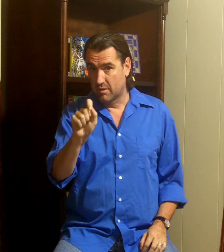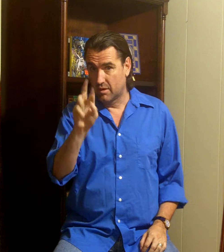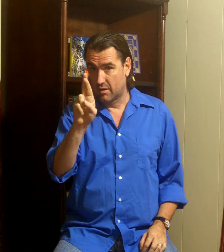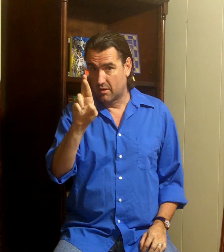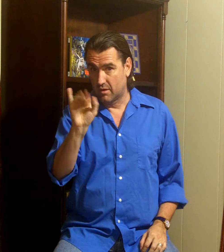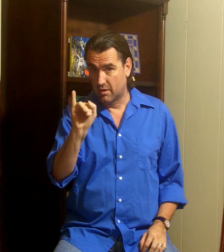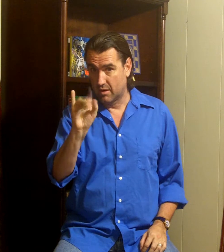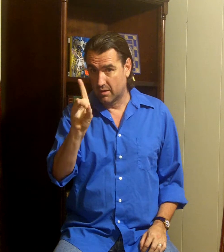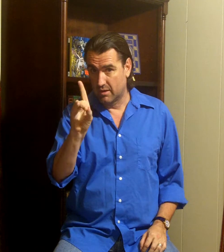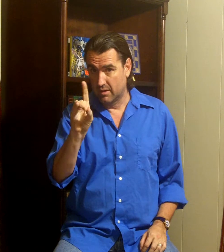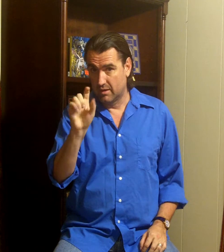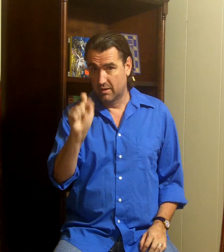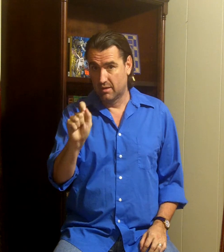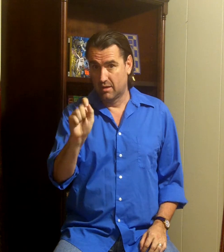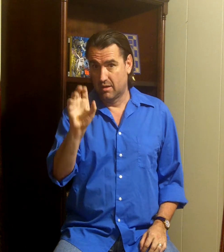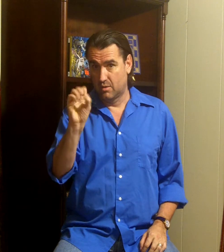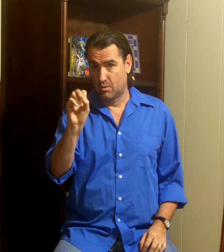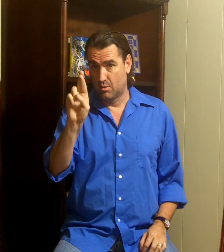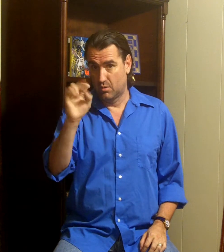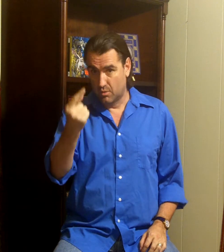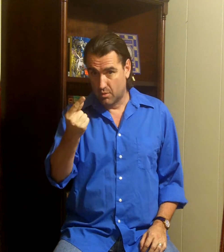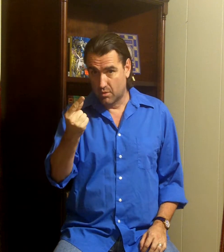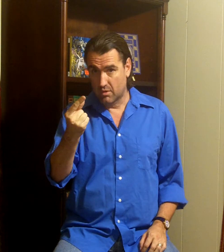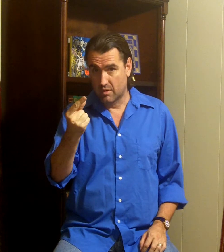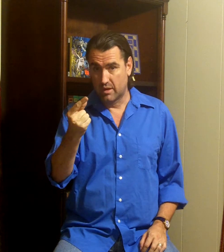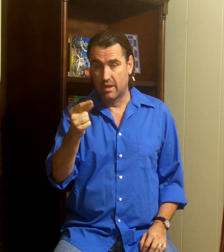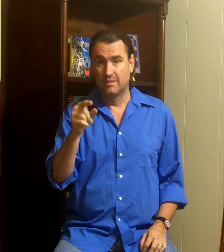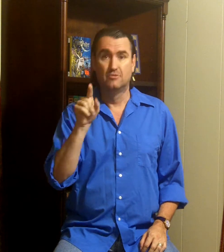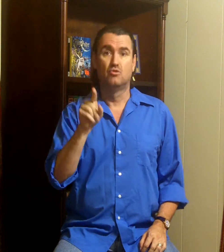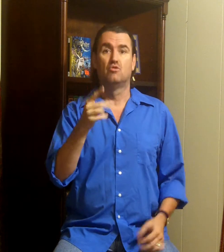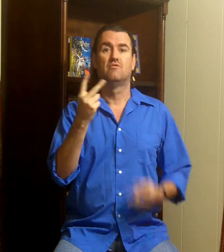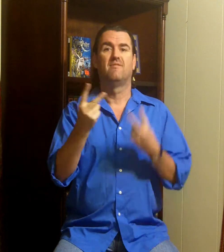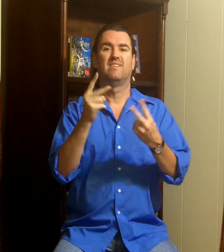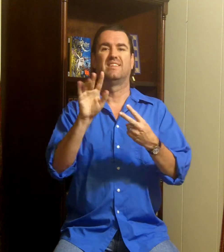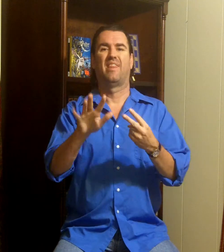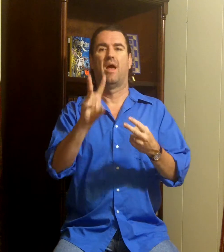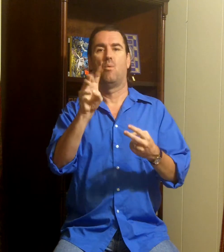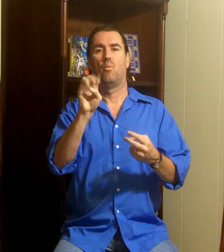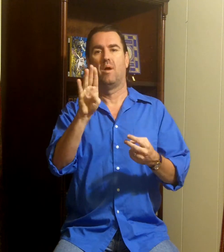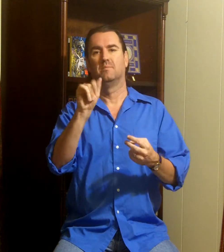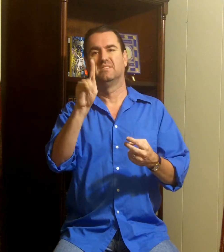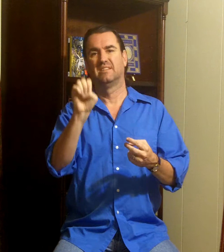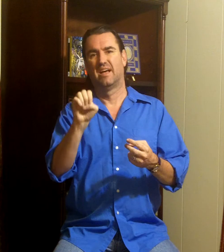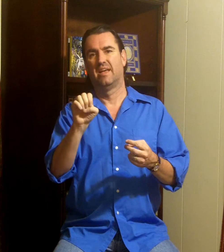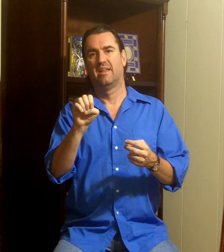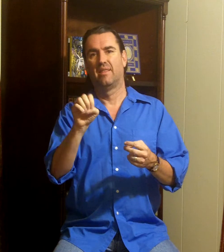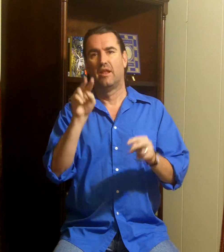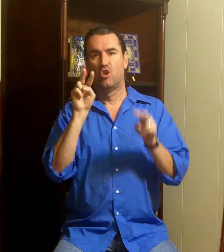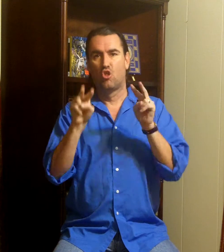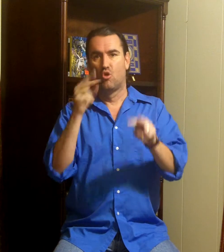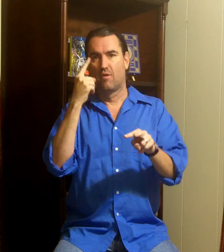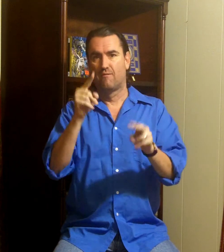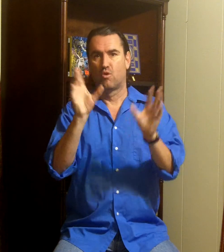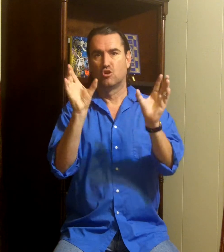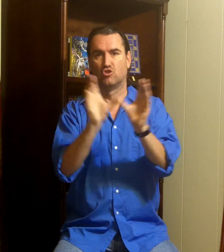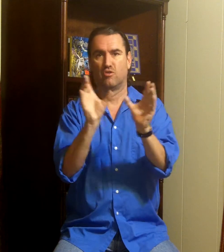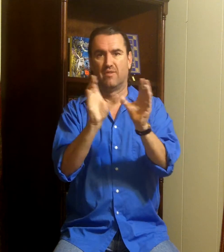www.rid.org. When you go there, look for their certification programs, and then in certification you'll find some links to the